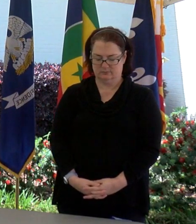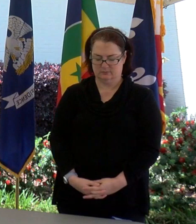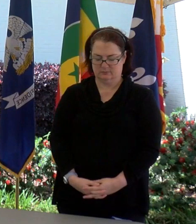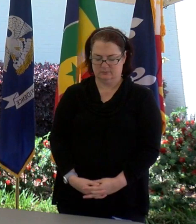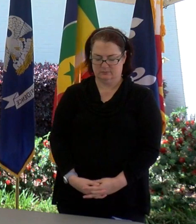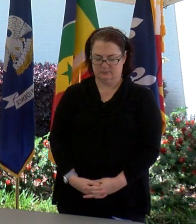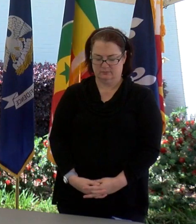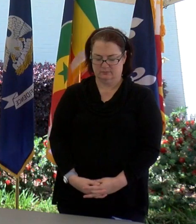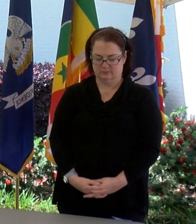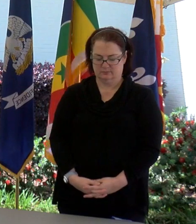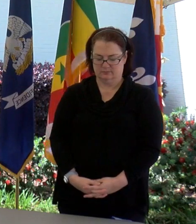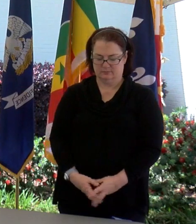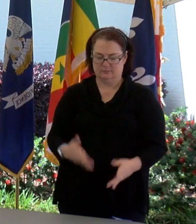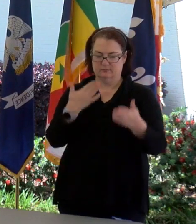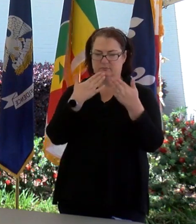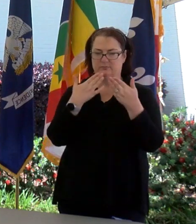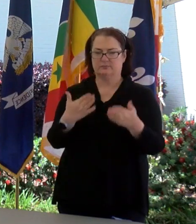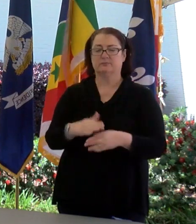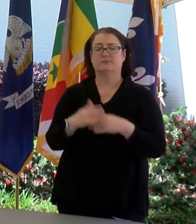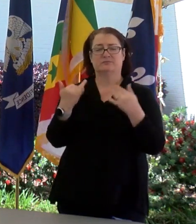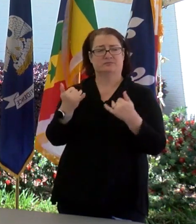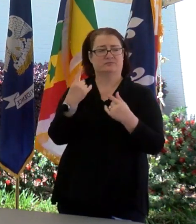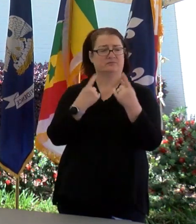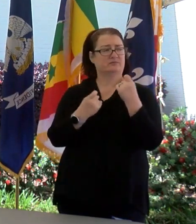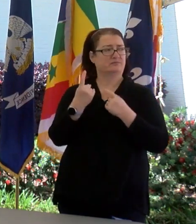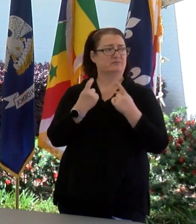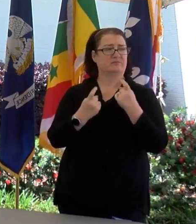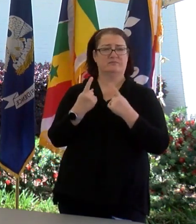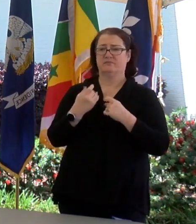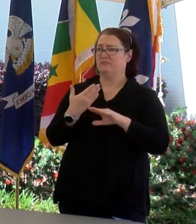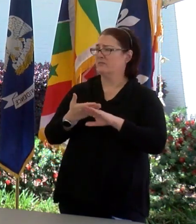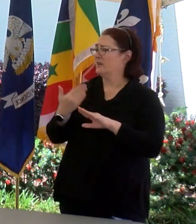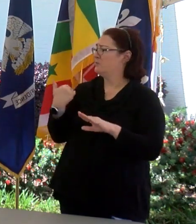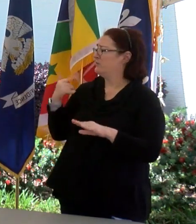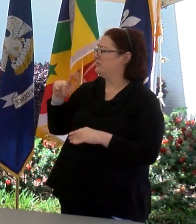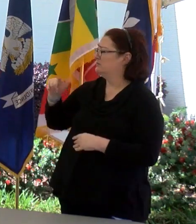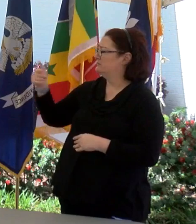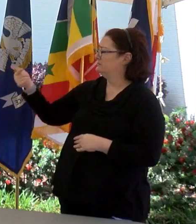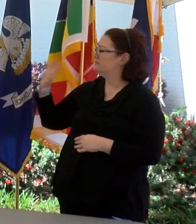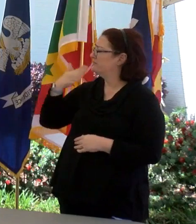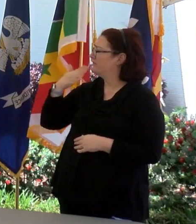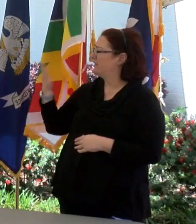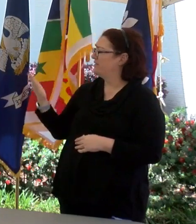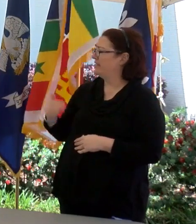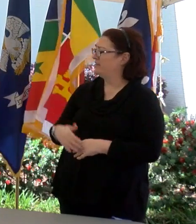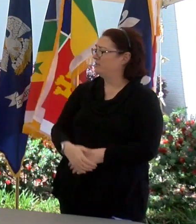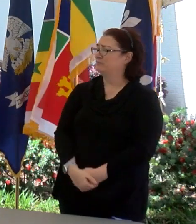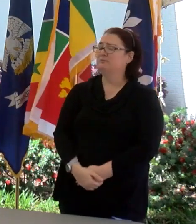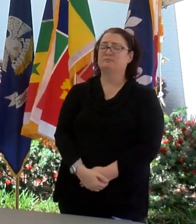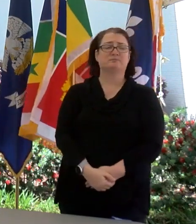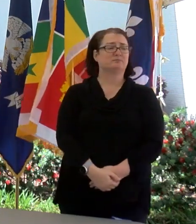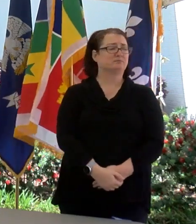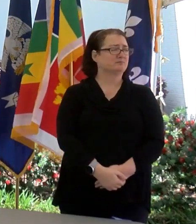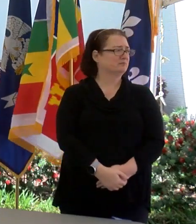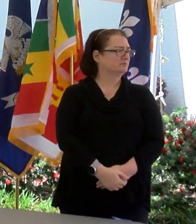Thank you. I have time for some questions before Ms. Williams takes the podium, and thank you for joining us. Veronica, appreciate that.